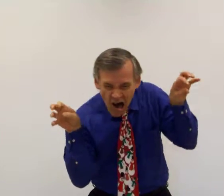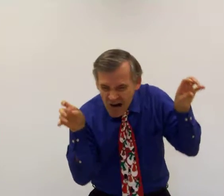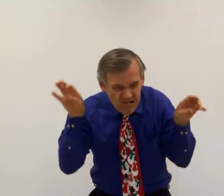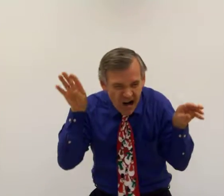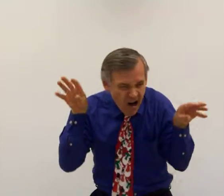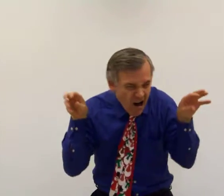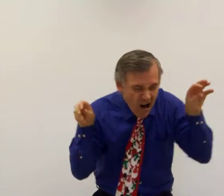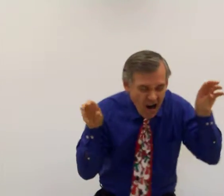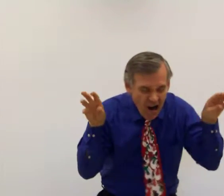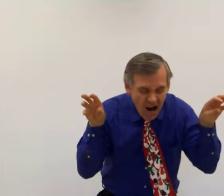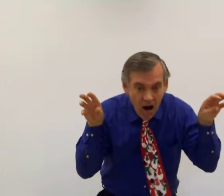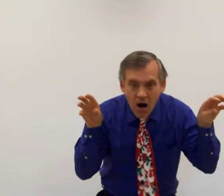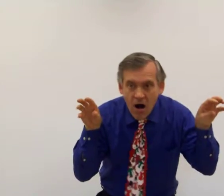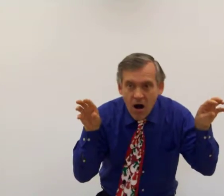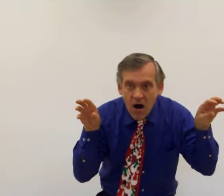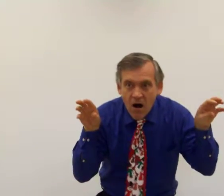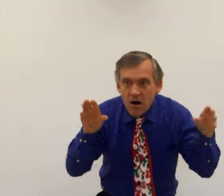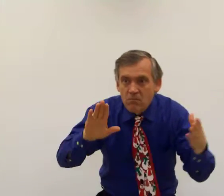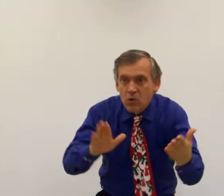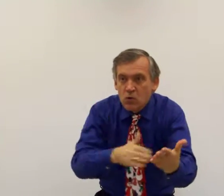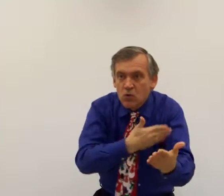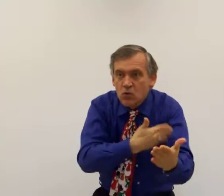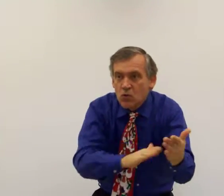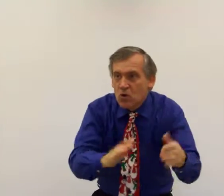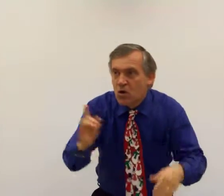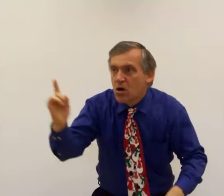until Orpheus had passed.